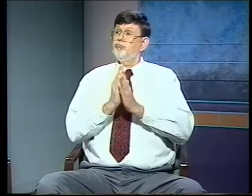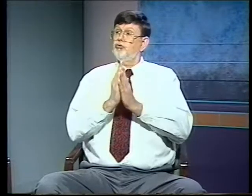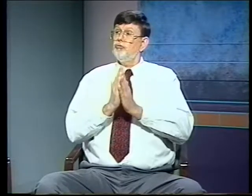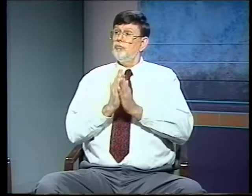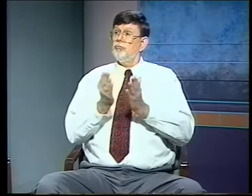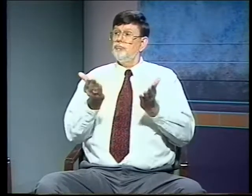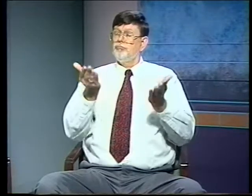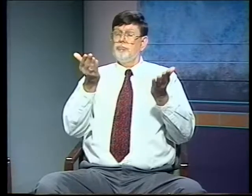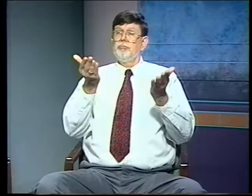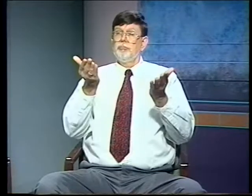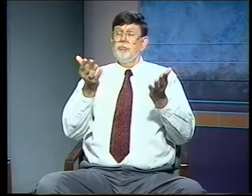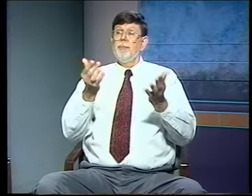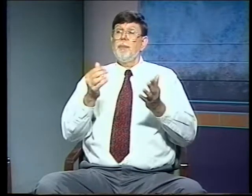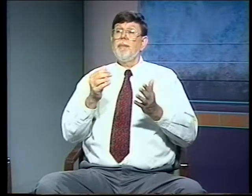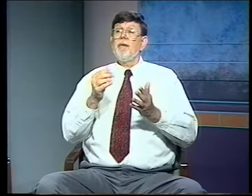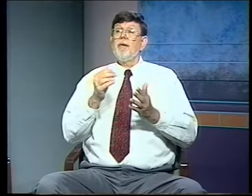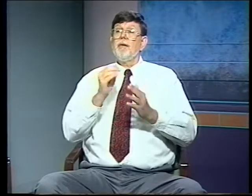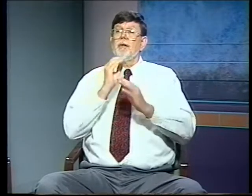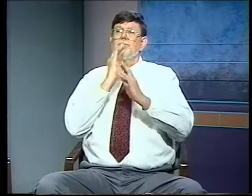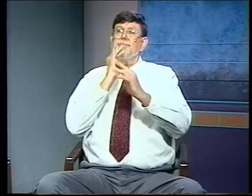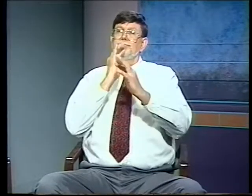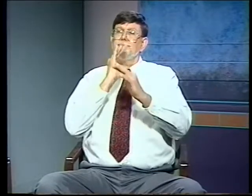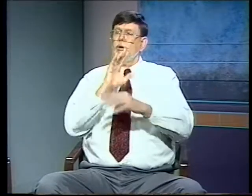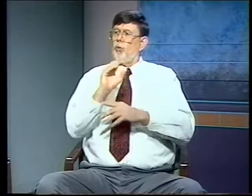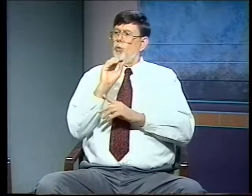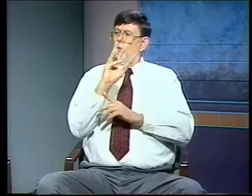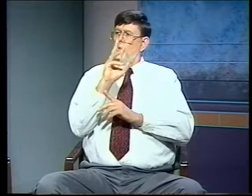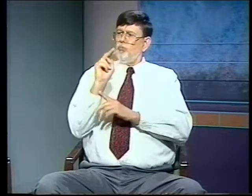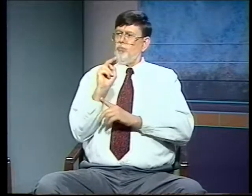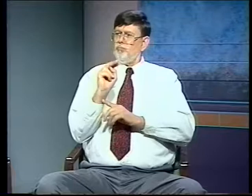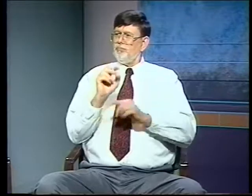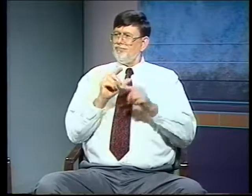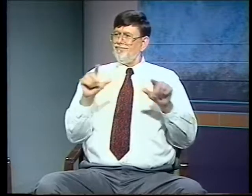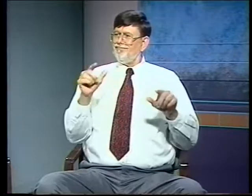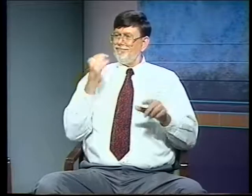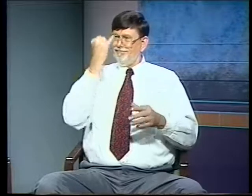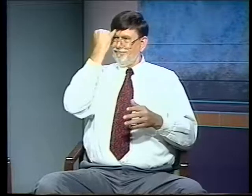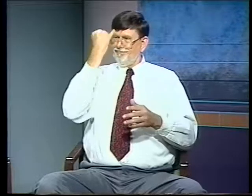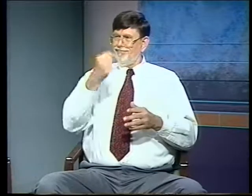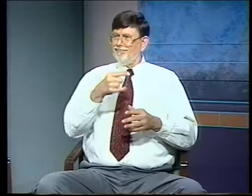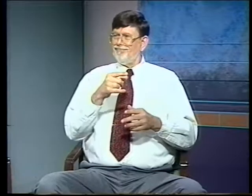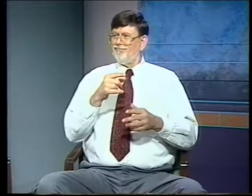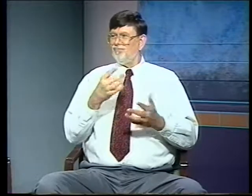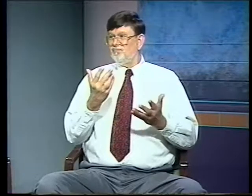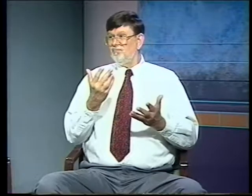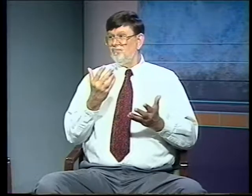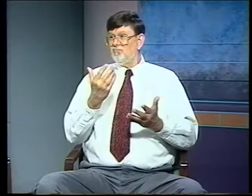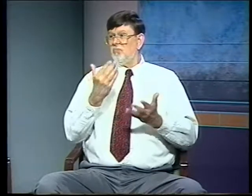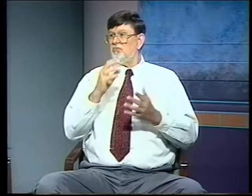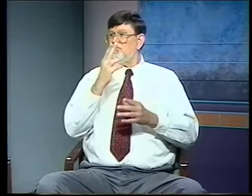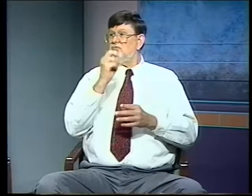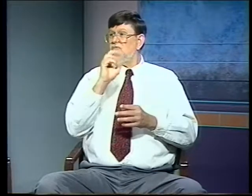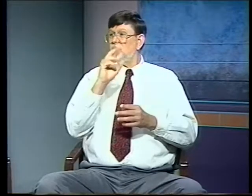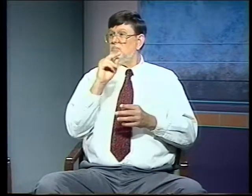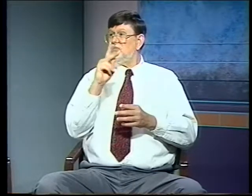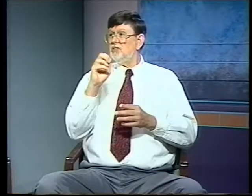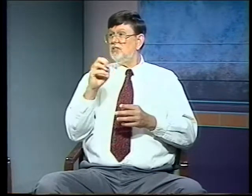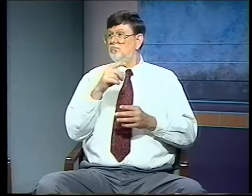or someone, if they might be asking for a blessing, they might be speaking in their own language.